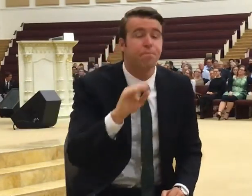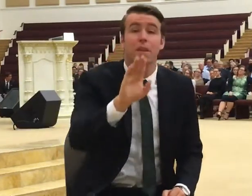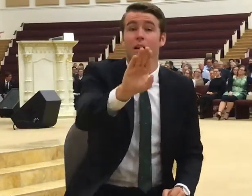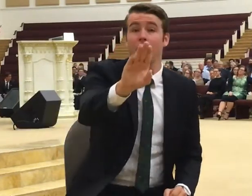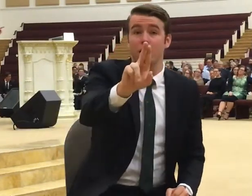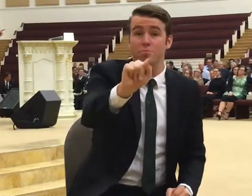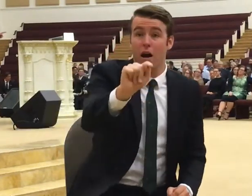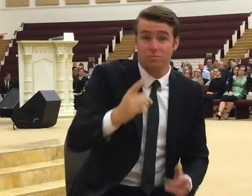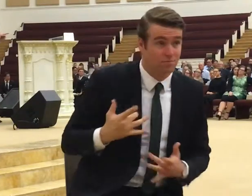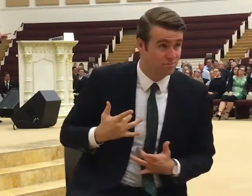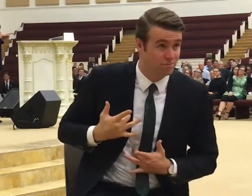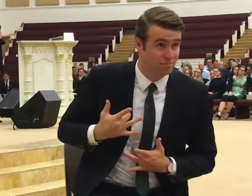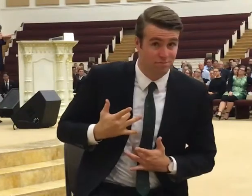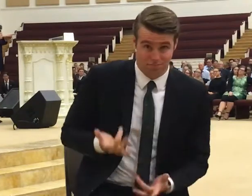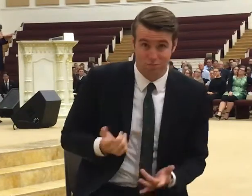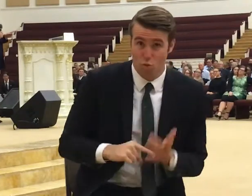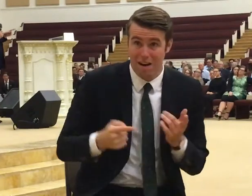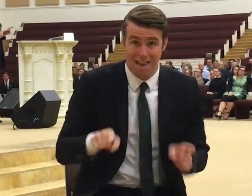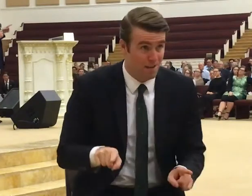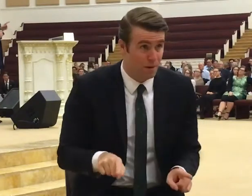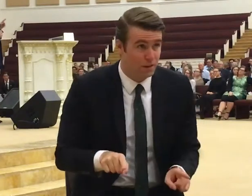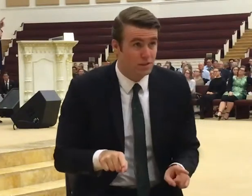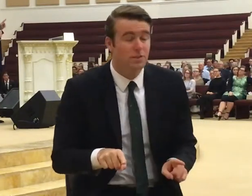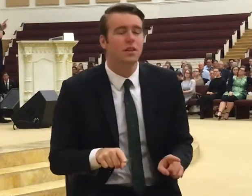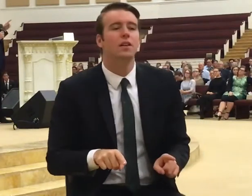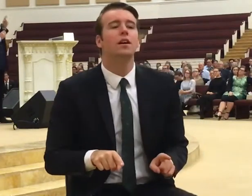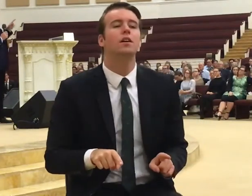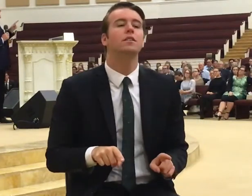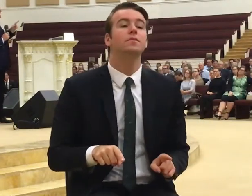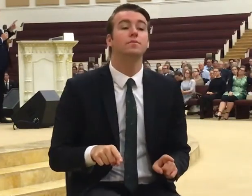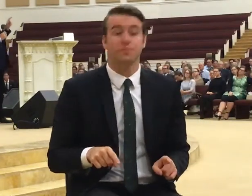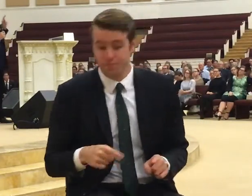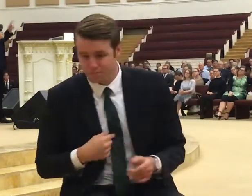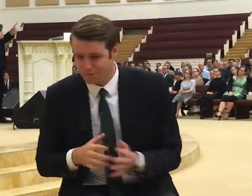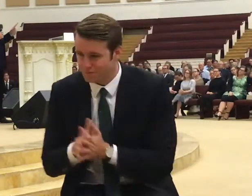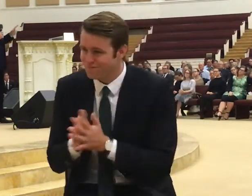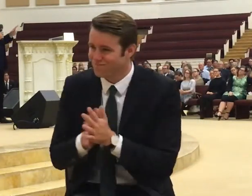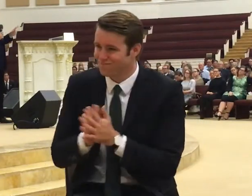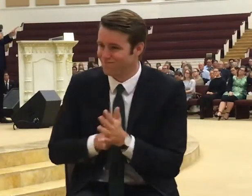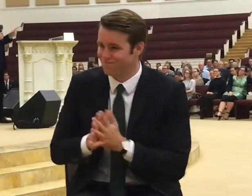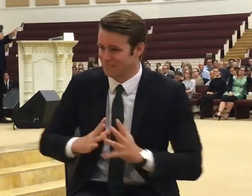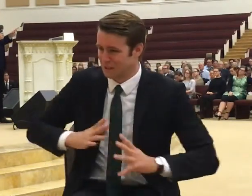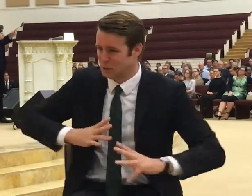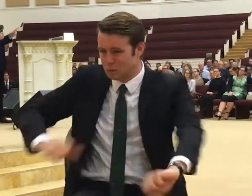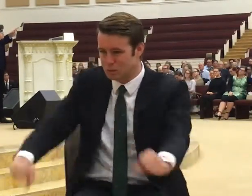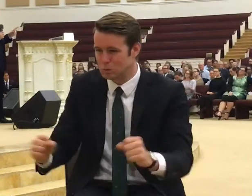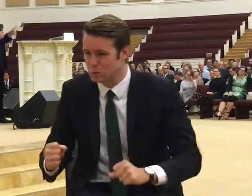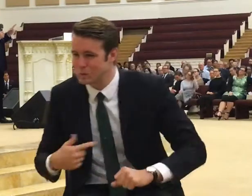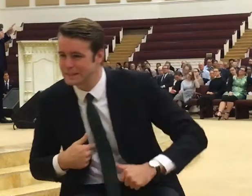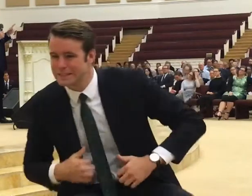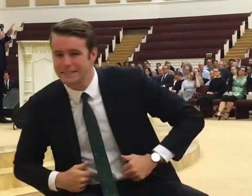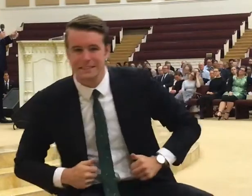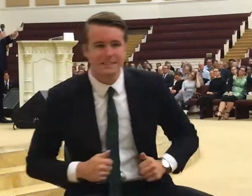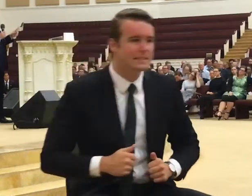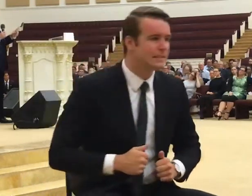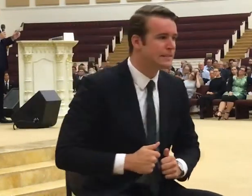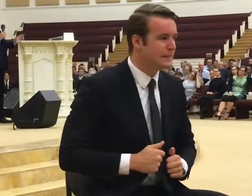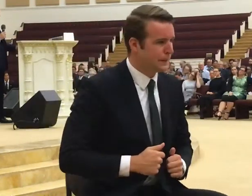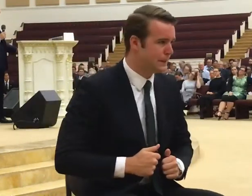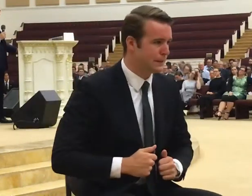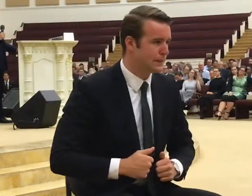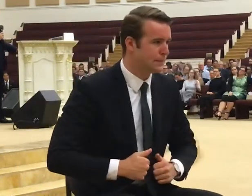But what happens, here's the rub, is that when you take a stand, there is going